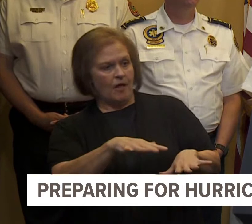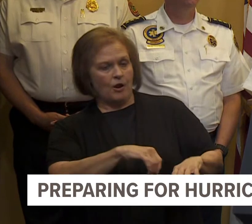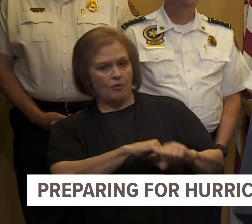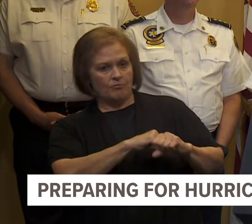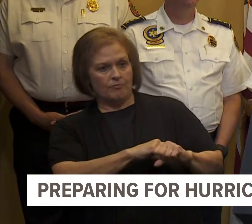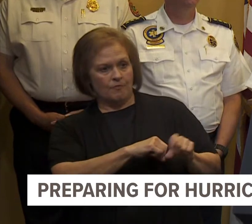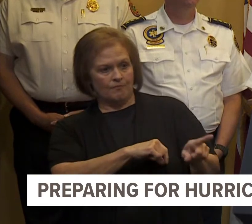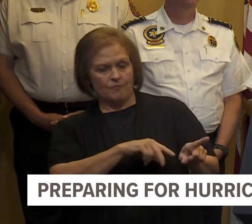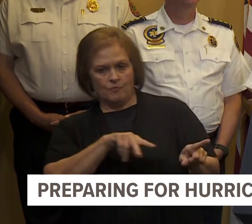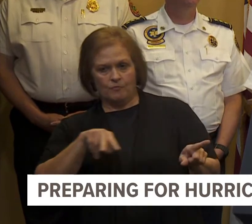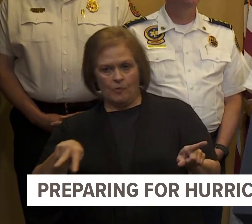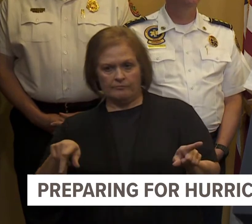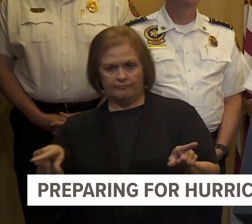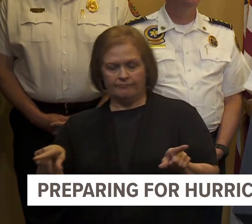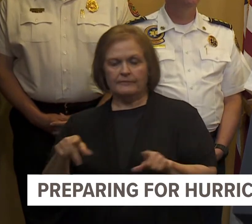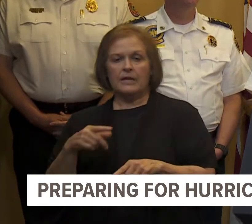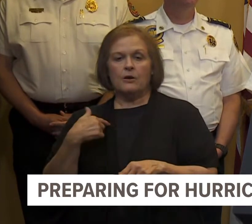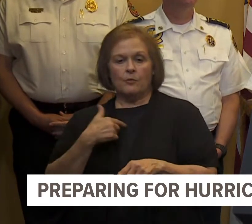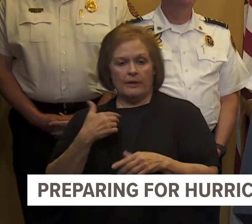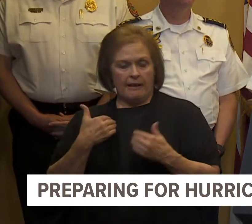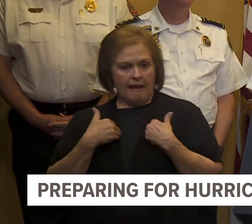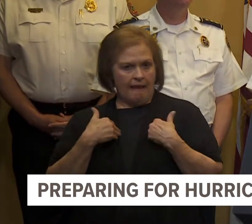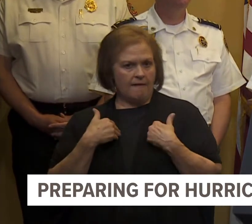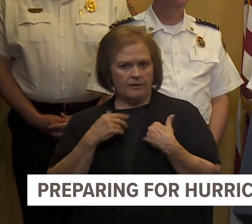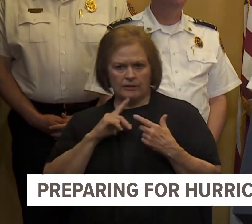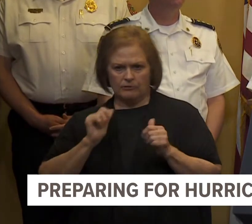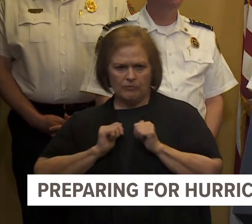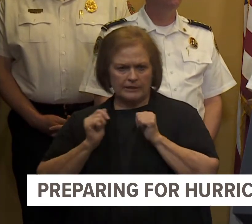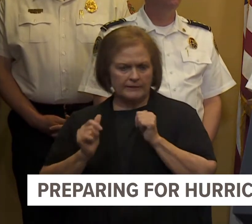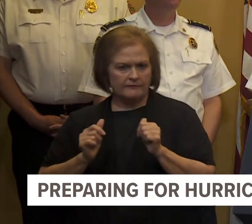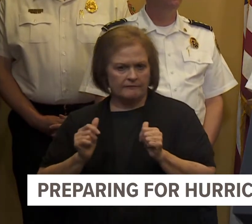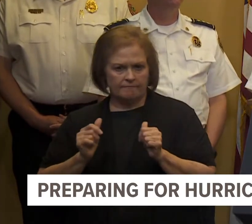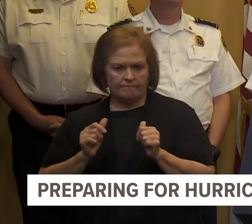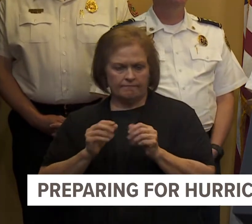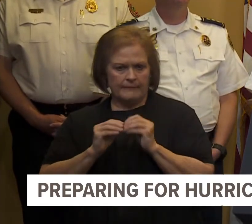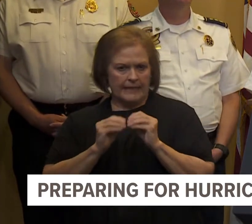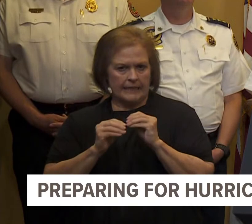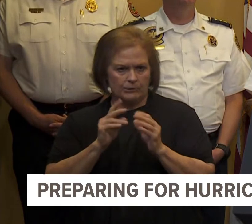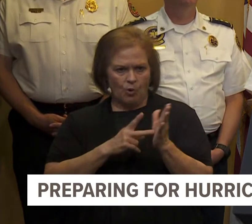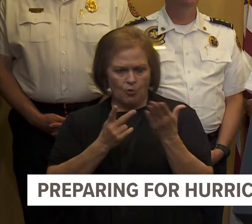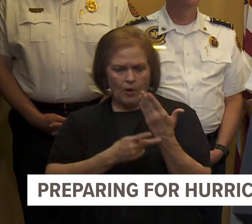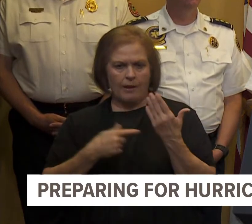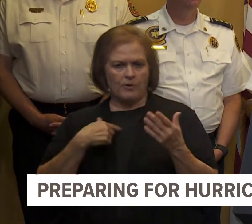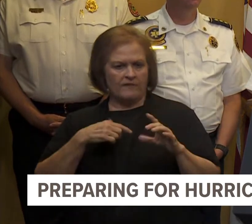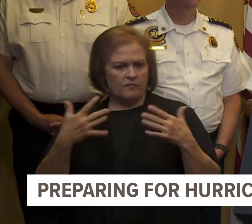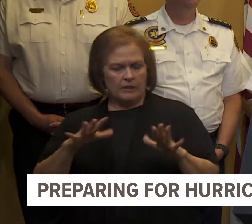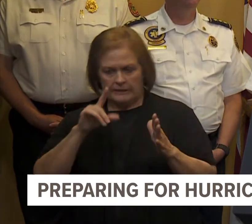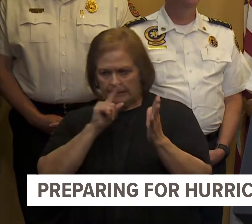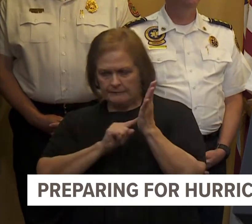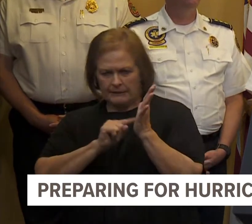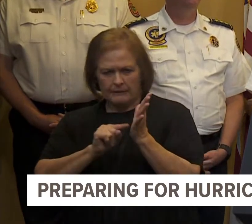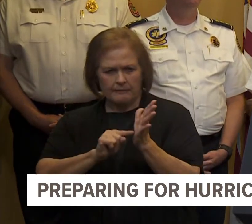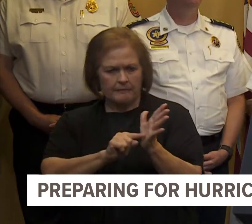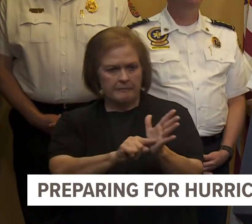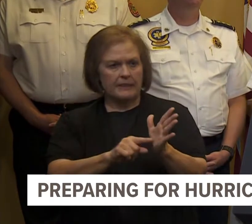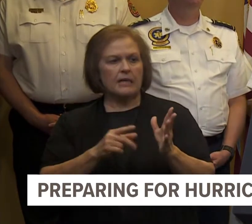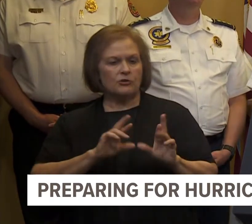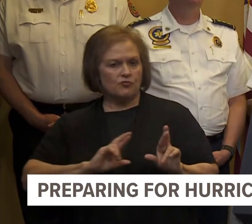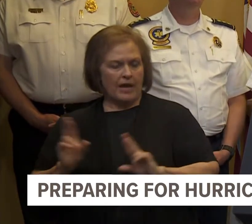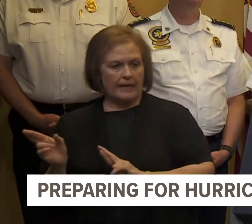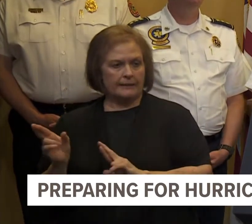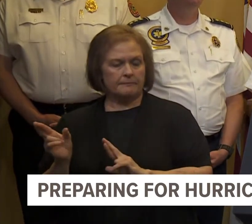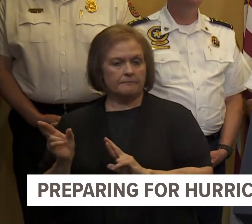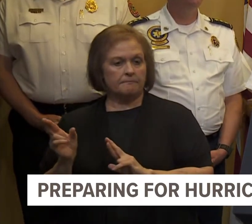They continue to have a aggressive maintenance program on that system. We've done all the inspections on everything, and it's